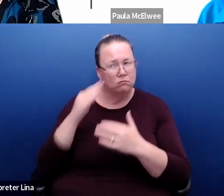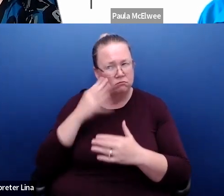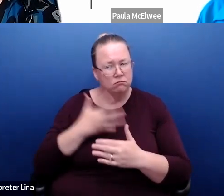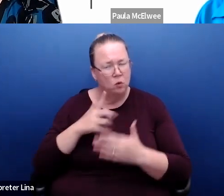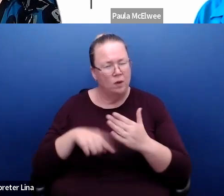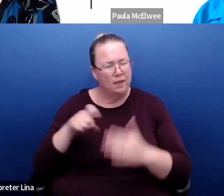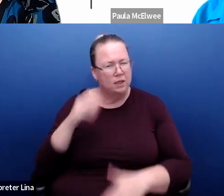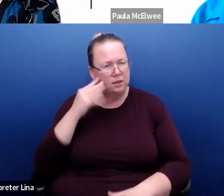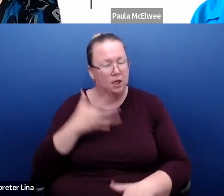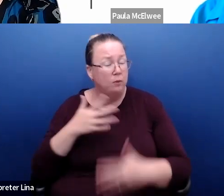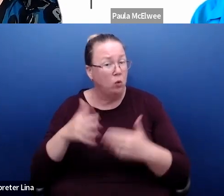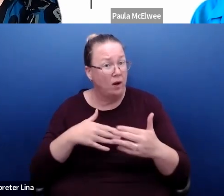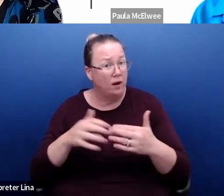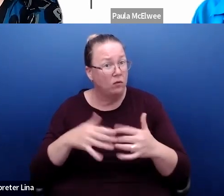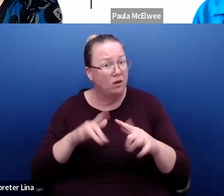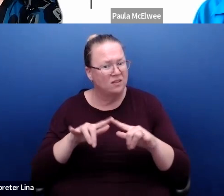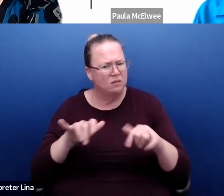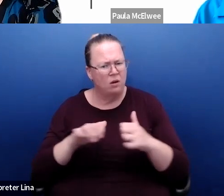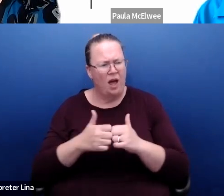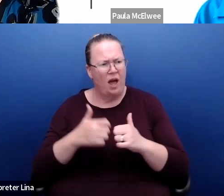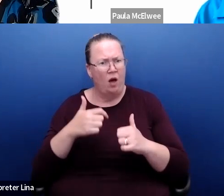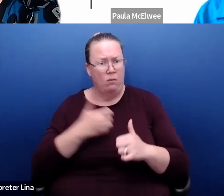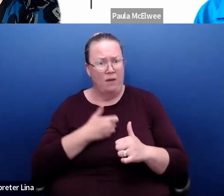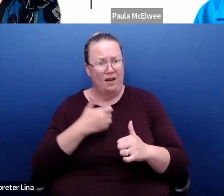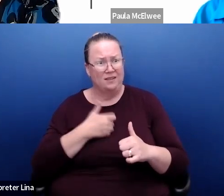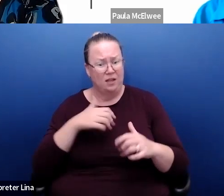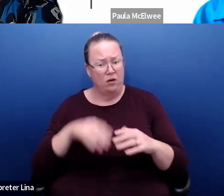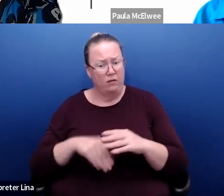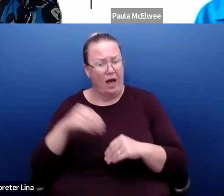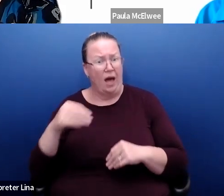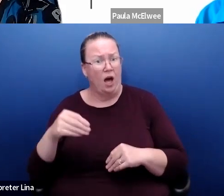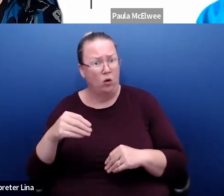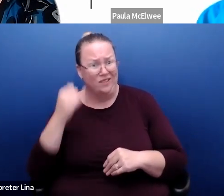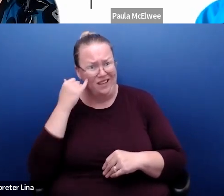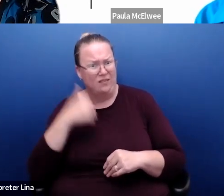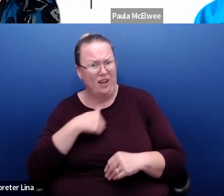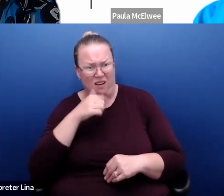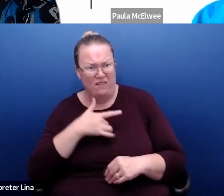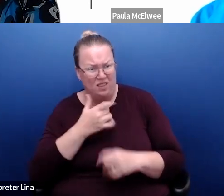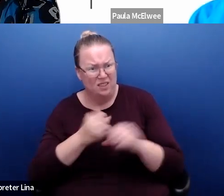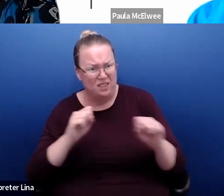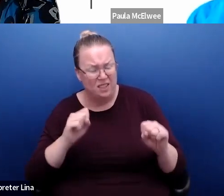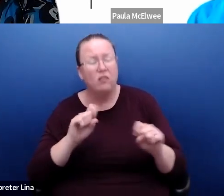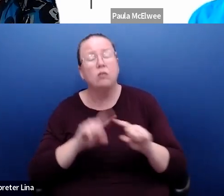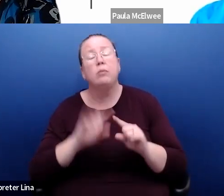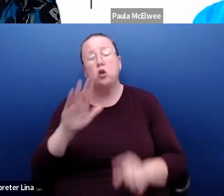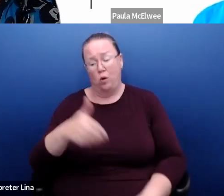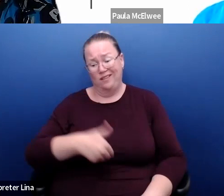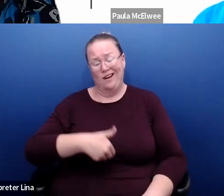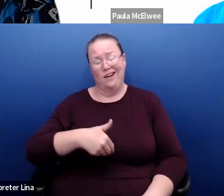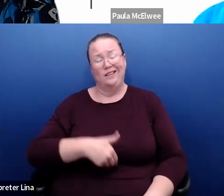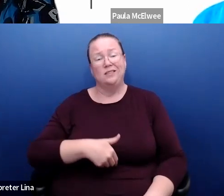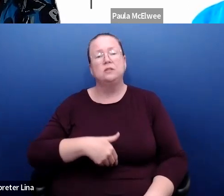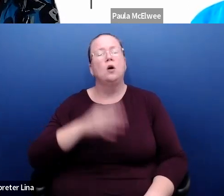or whatever? And also, how do I remove myself when I don't feel safe? But your gut tells you more